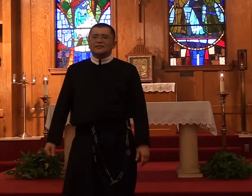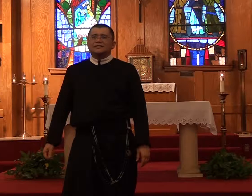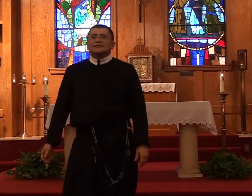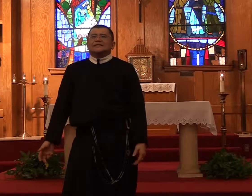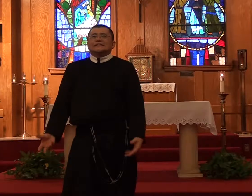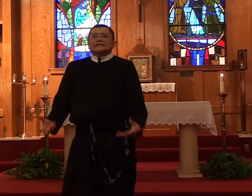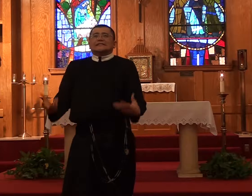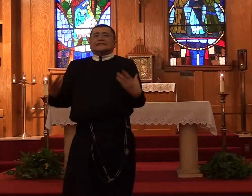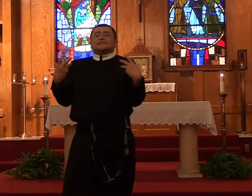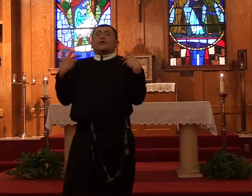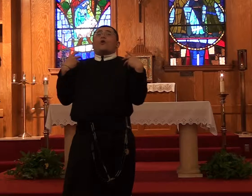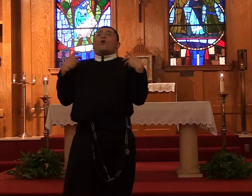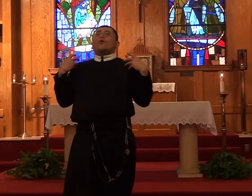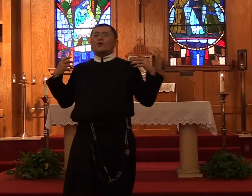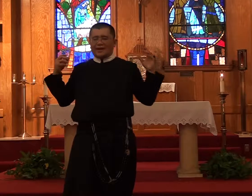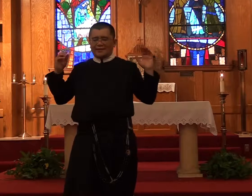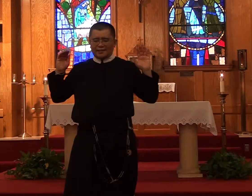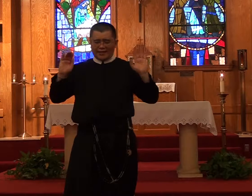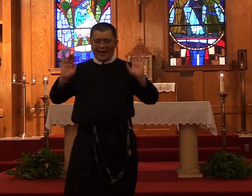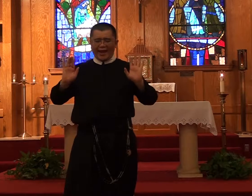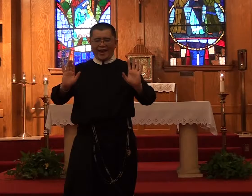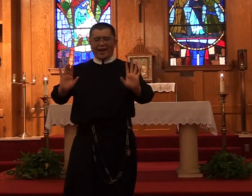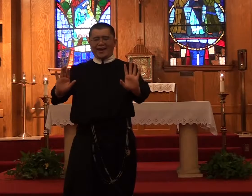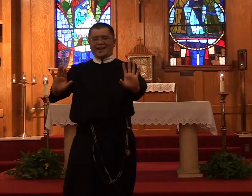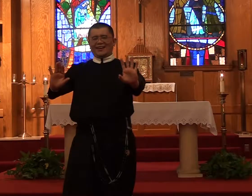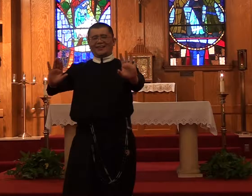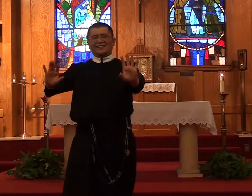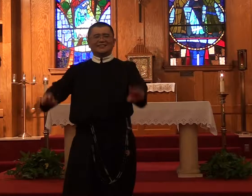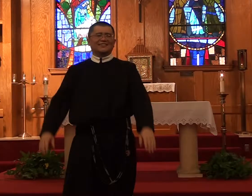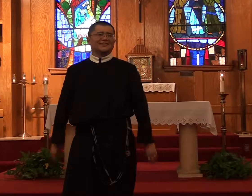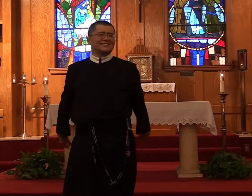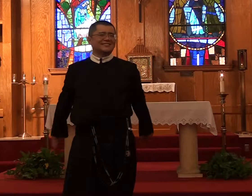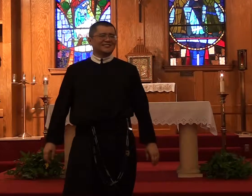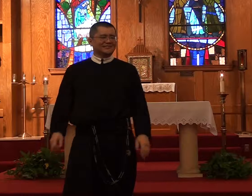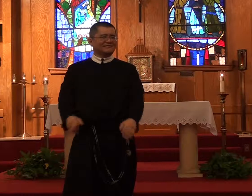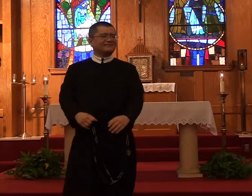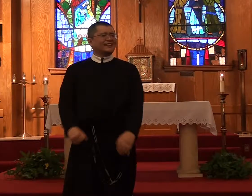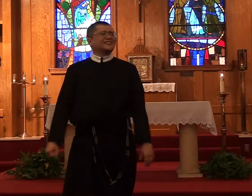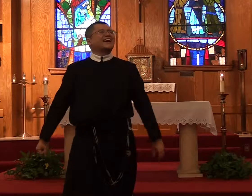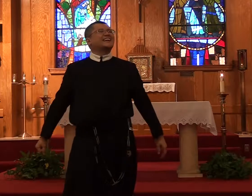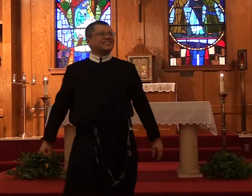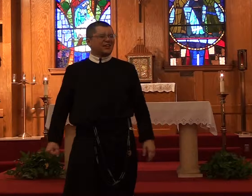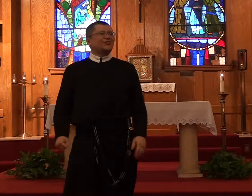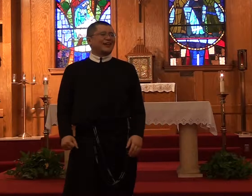in, and say, oh, and you say, okay, that's it. Because I can say, okay,